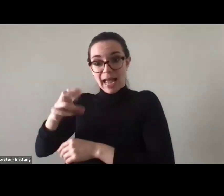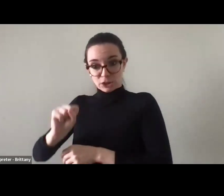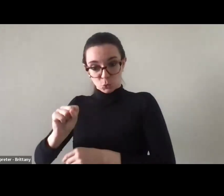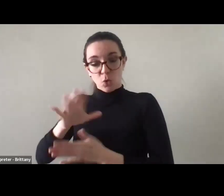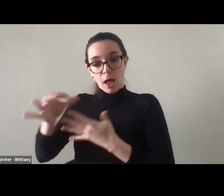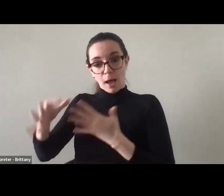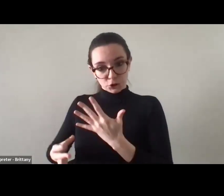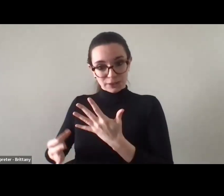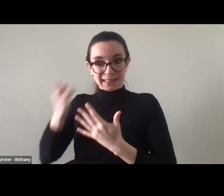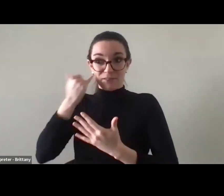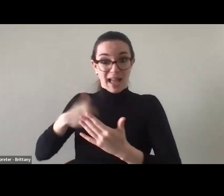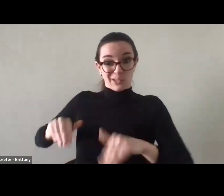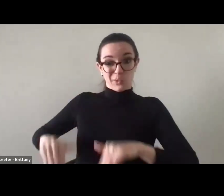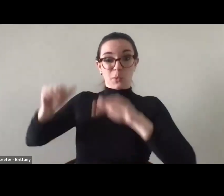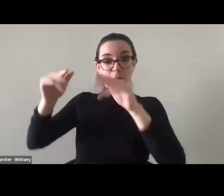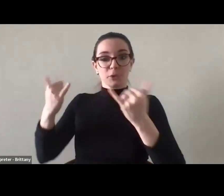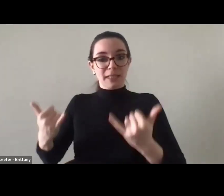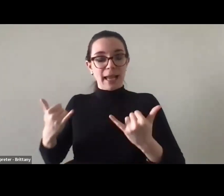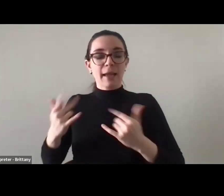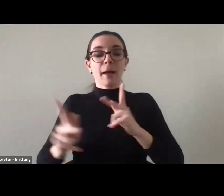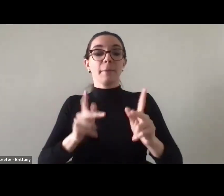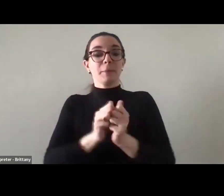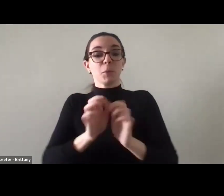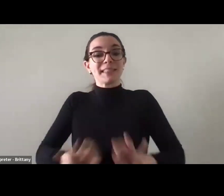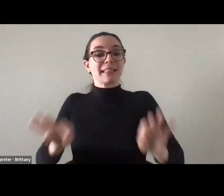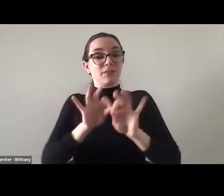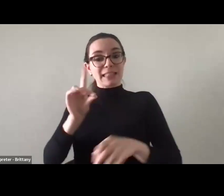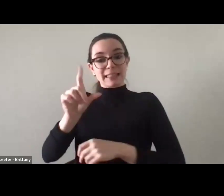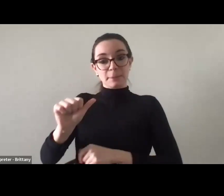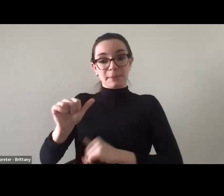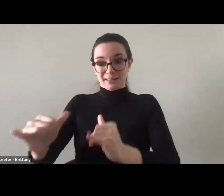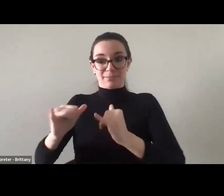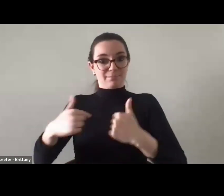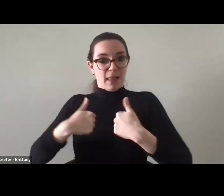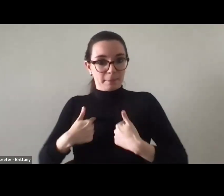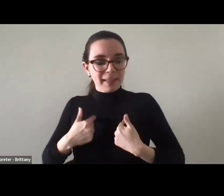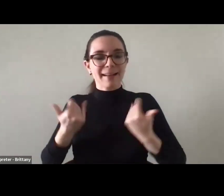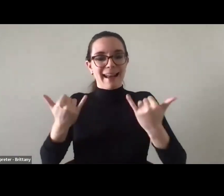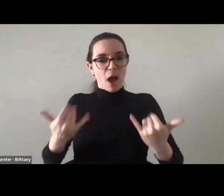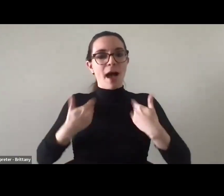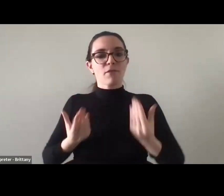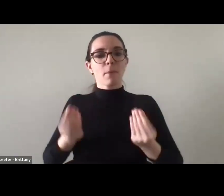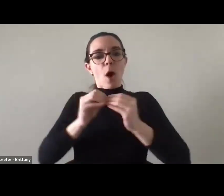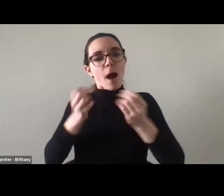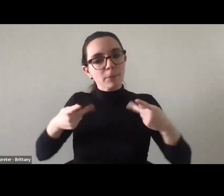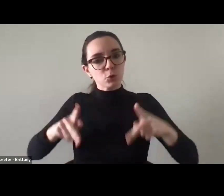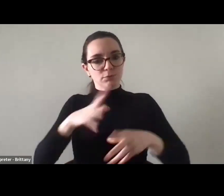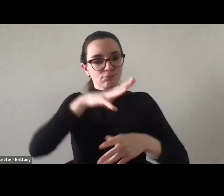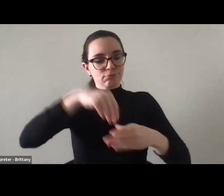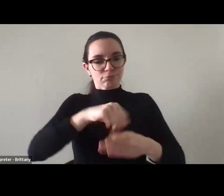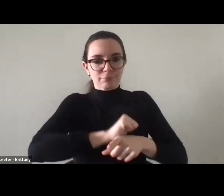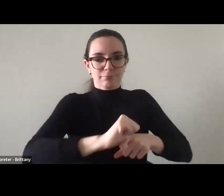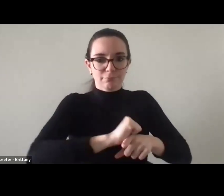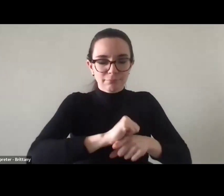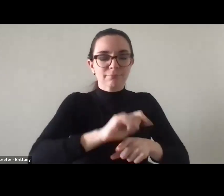today. People with significant disabilities like me now have more equal opportunities to participate in apprenticeship to help sharpen our skills and talents